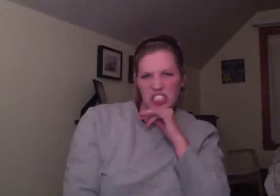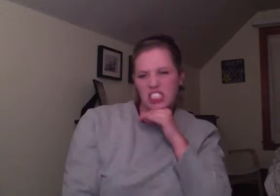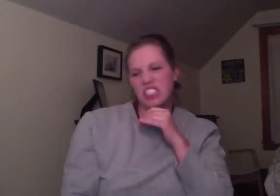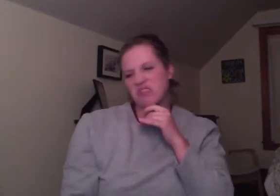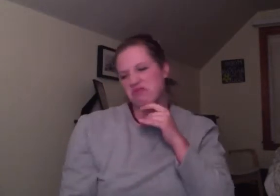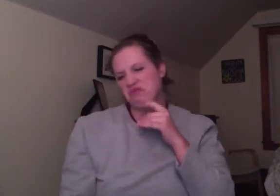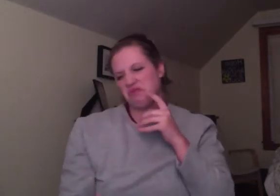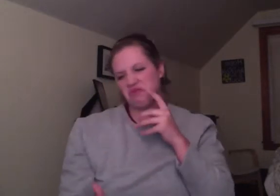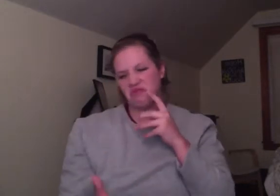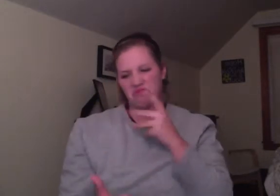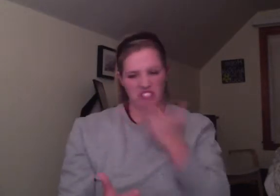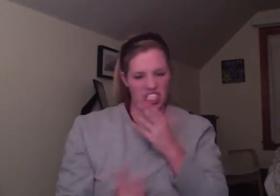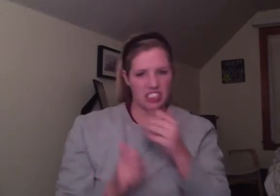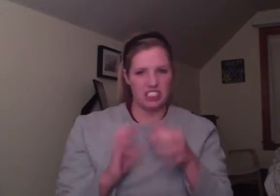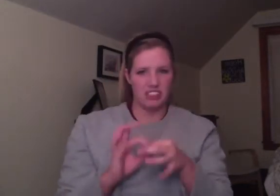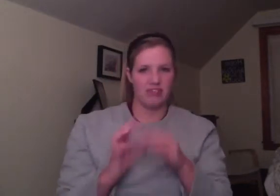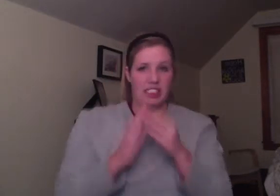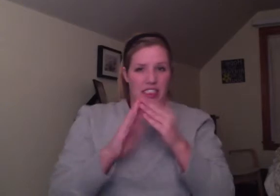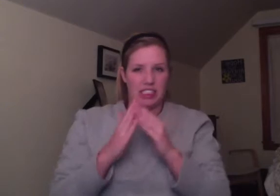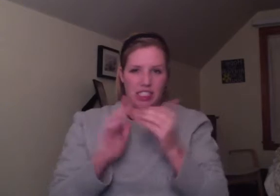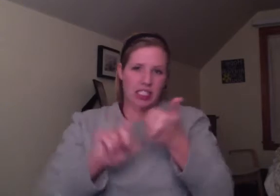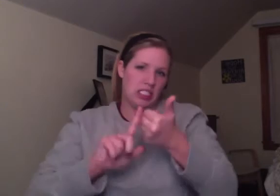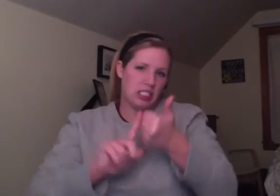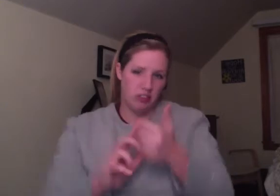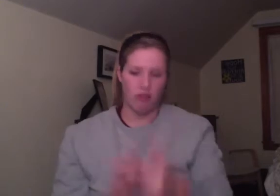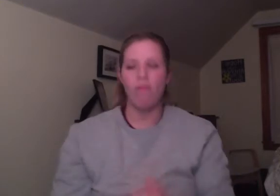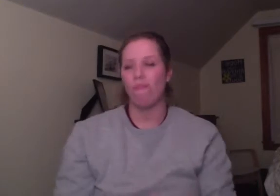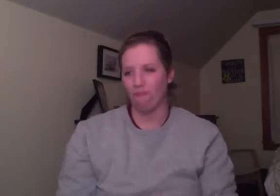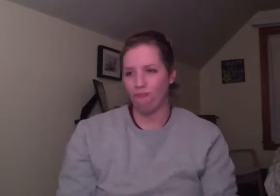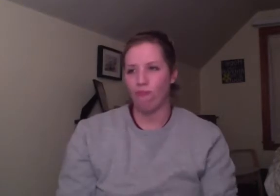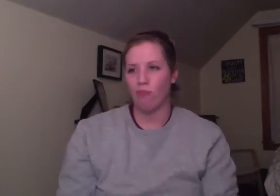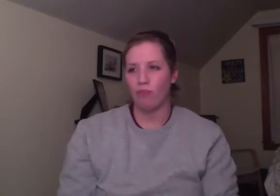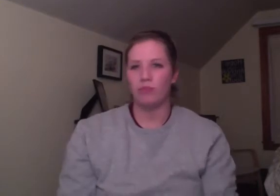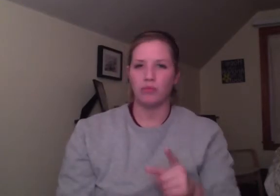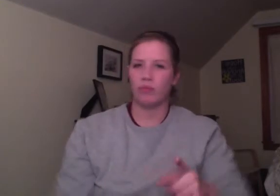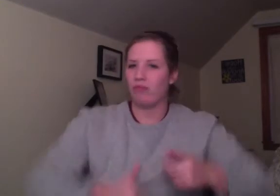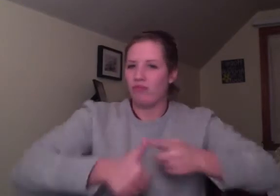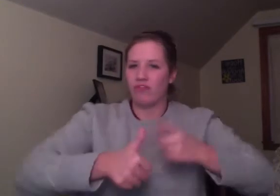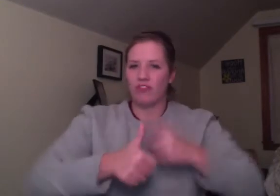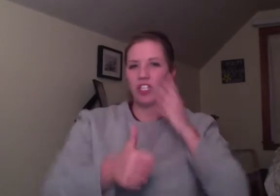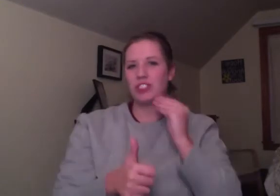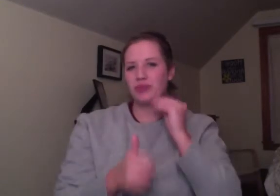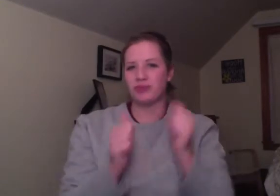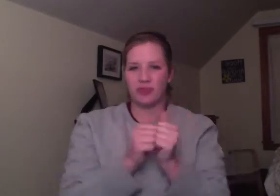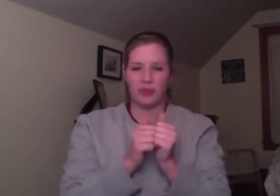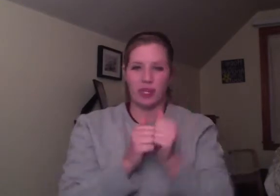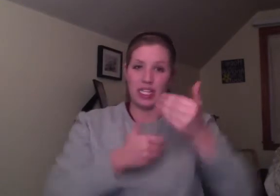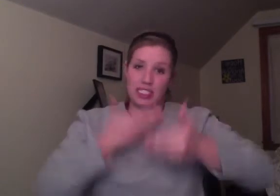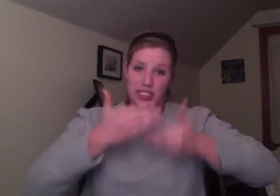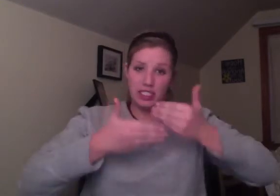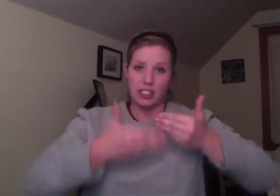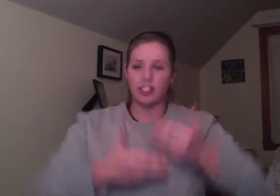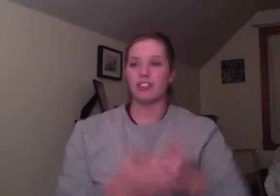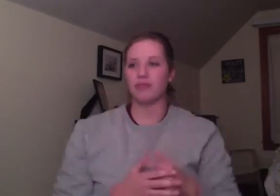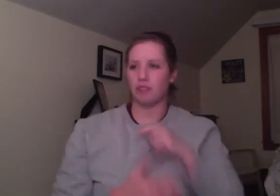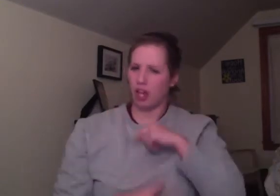And so that was my first exposure to doing a series, and I liked that series. I liked the photographs that I